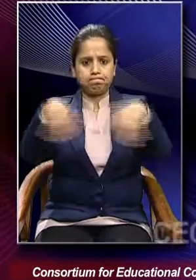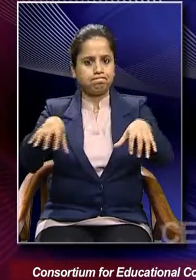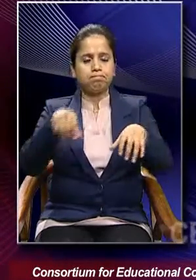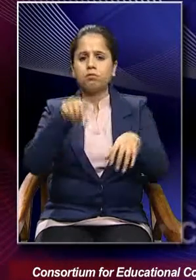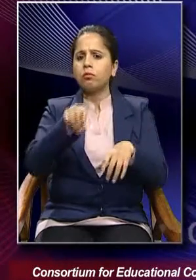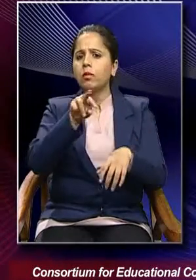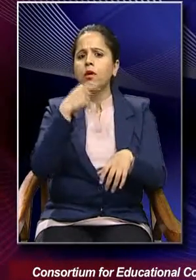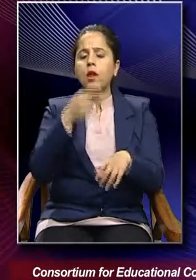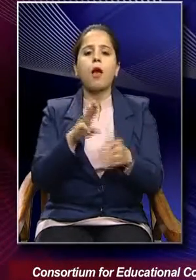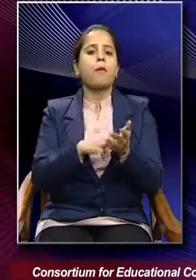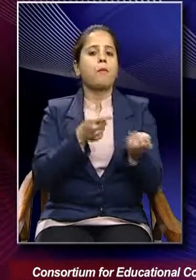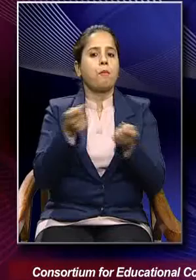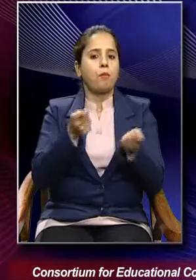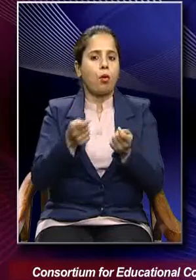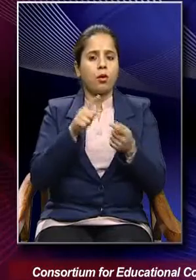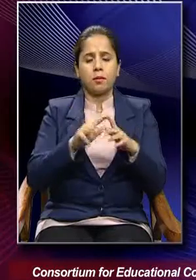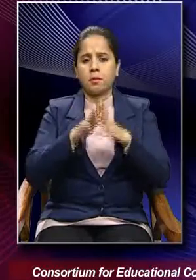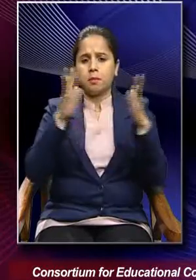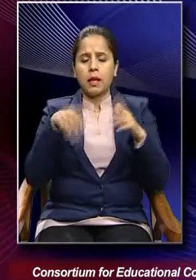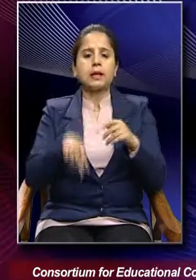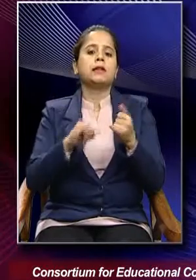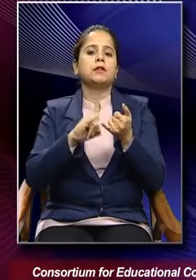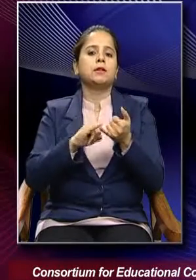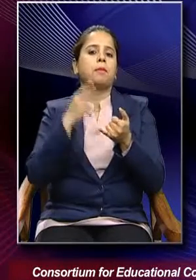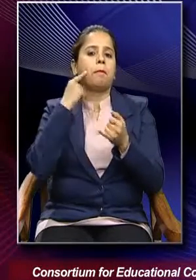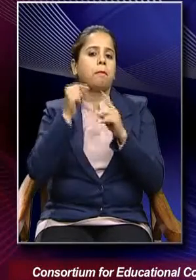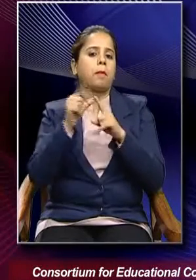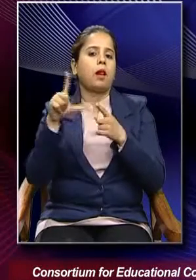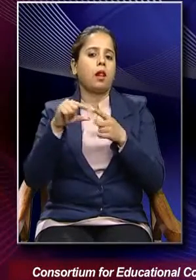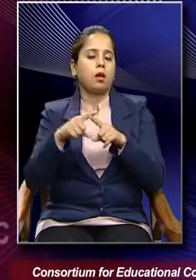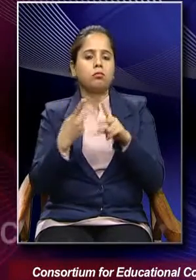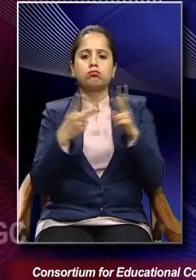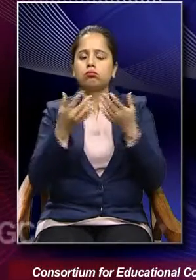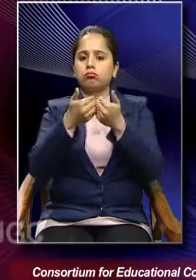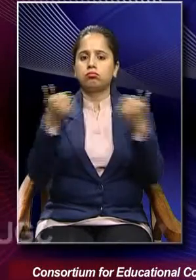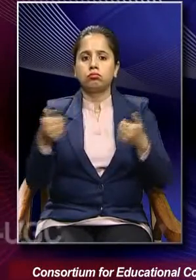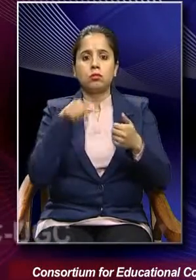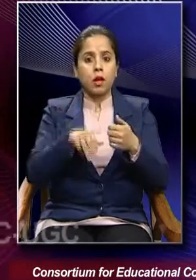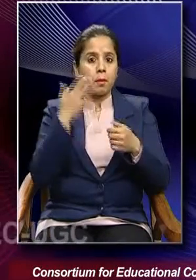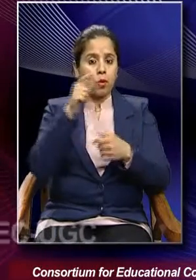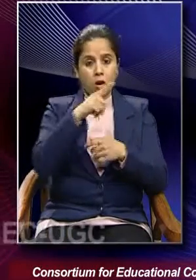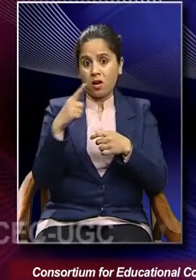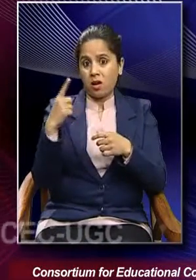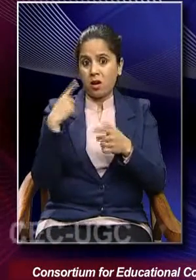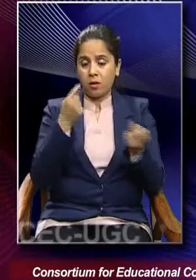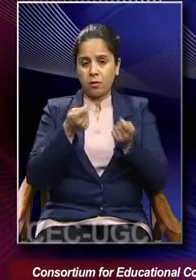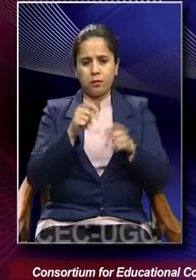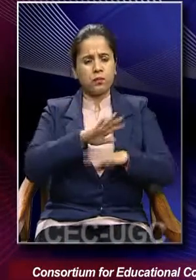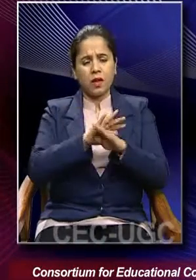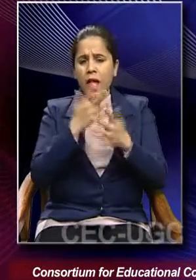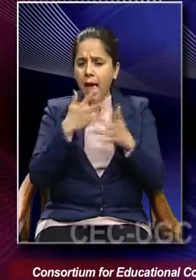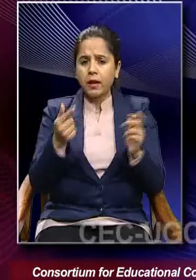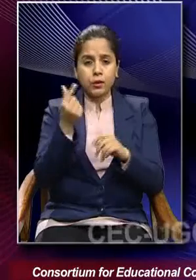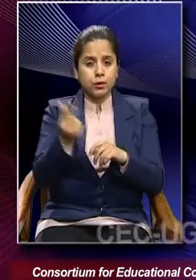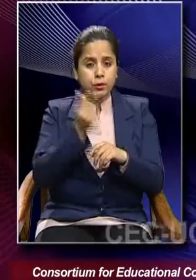as moderate extremist split. The moderates were opposed to the use of any kind